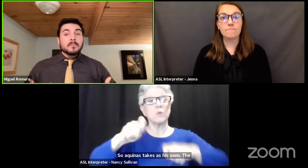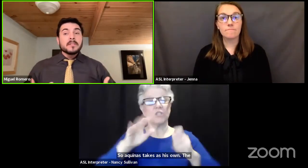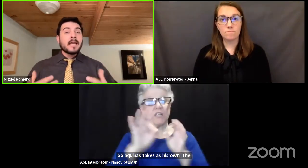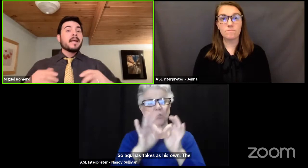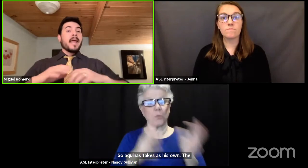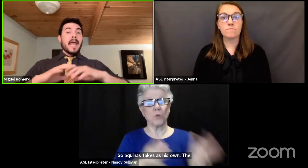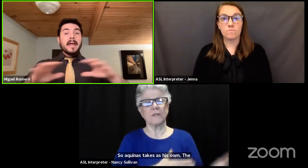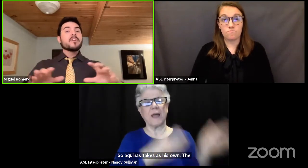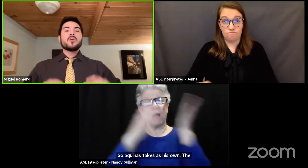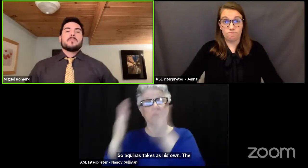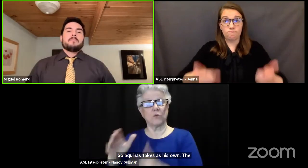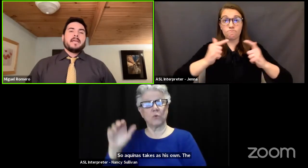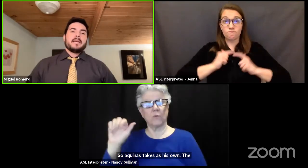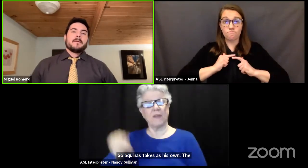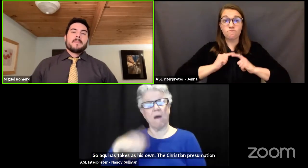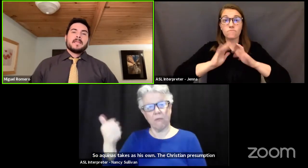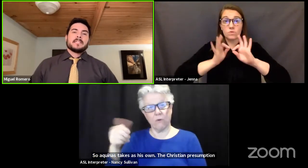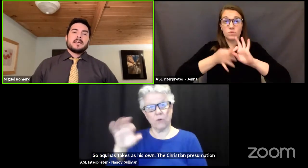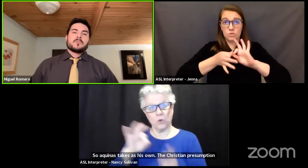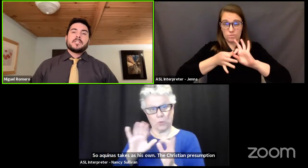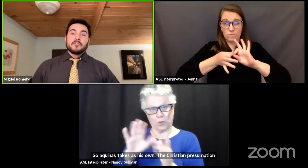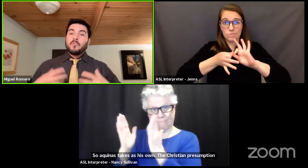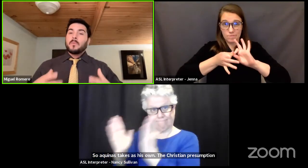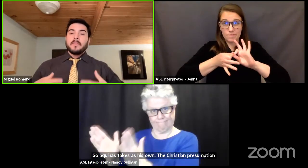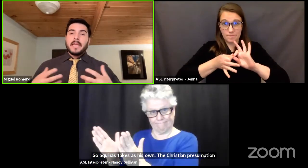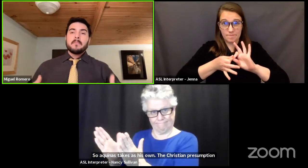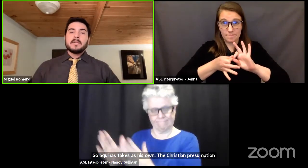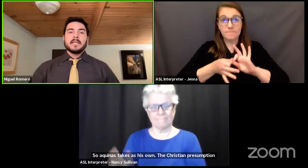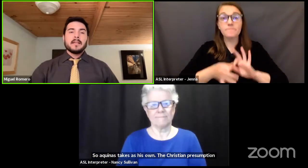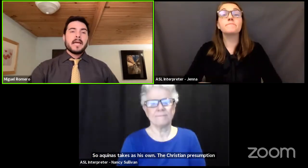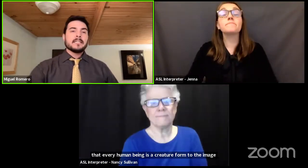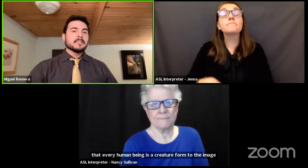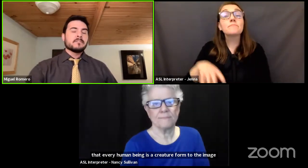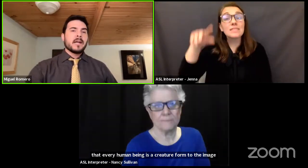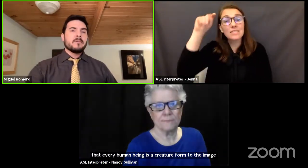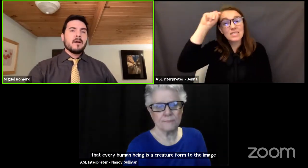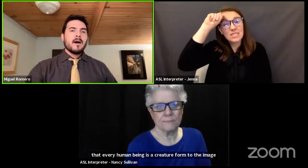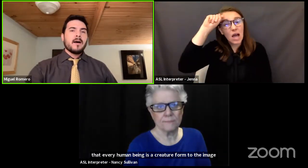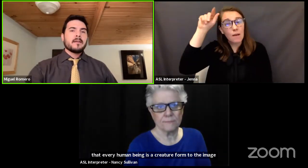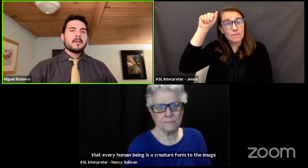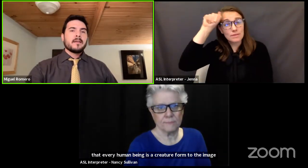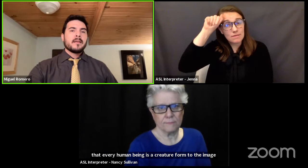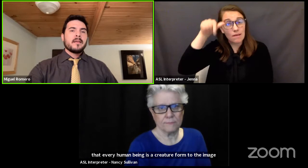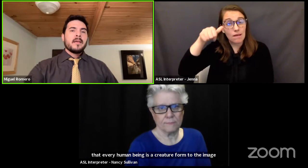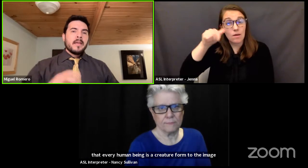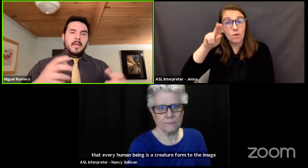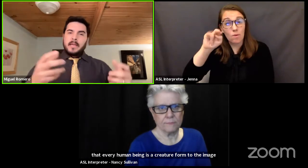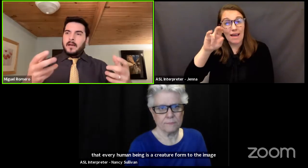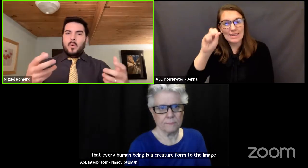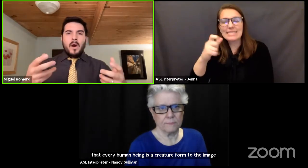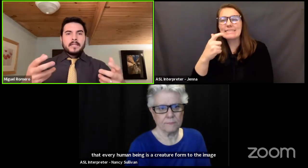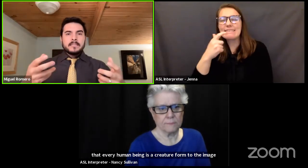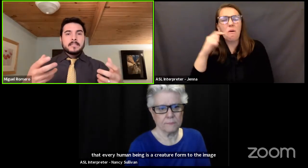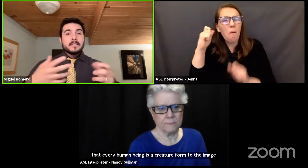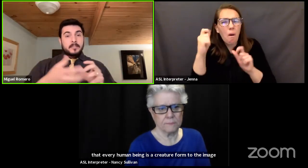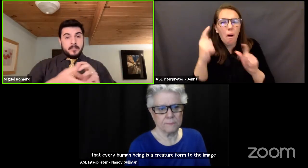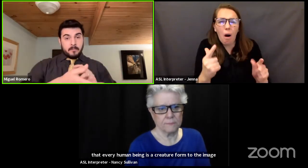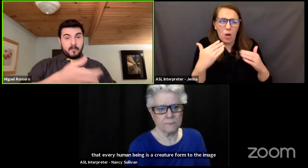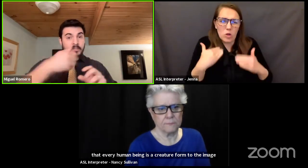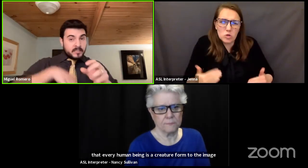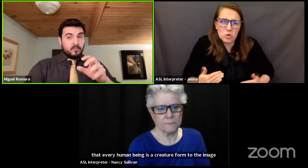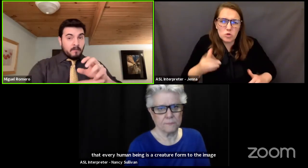Christian presumption that every human being is a creature formed in the image and likeness of triune God. In